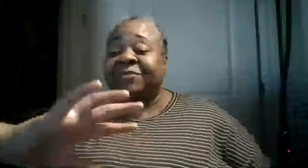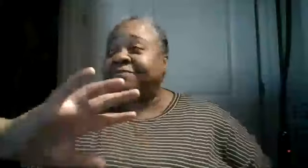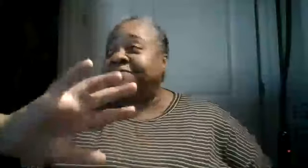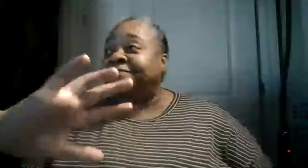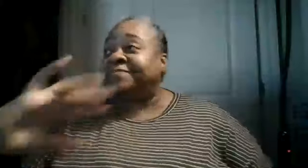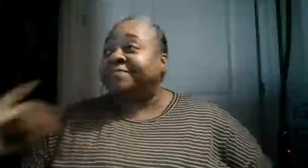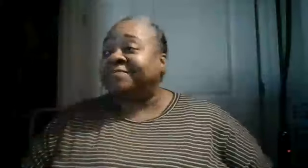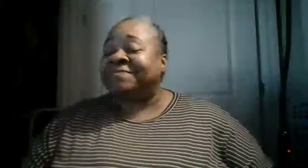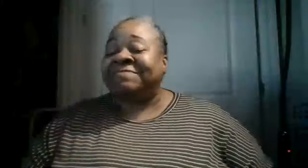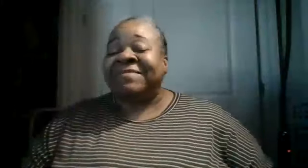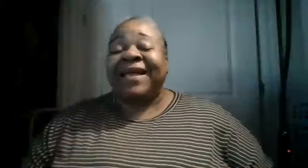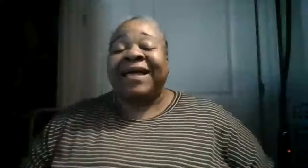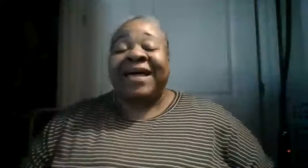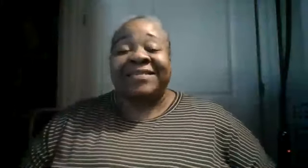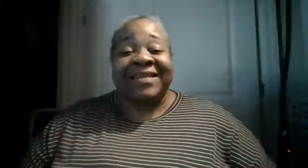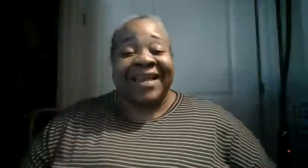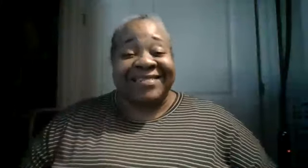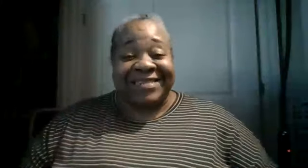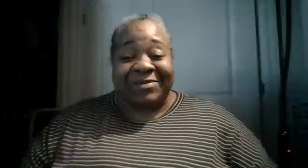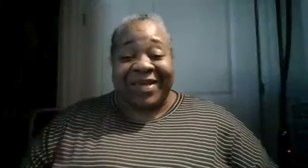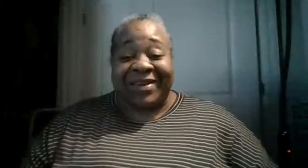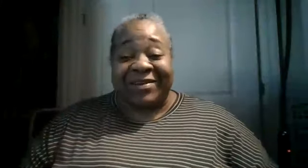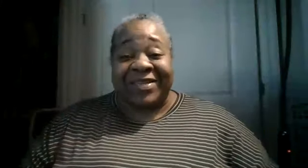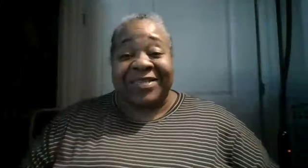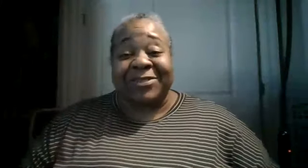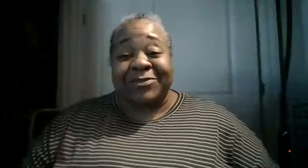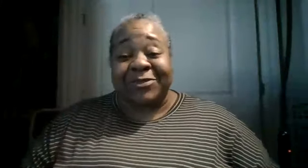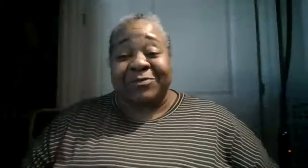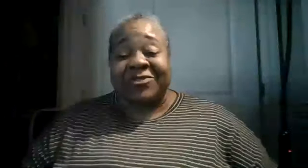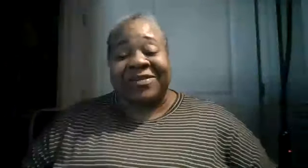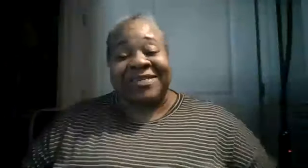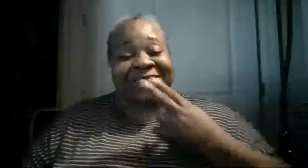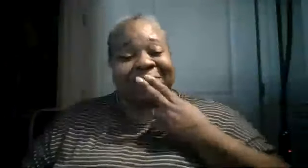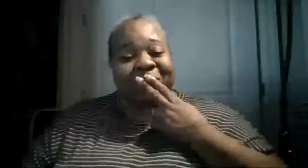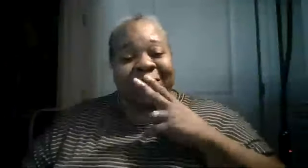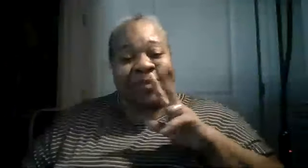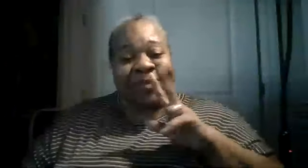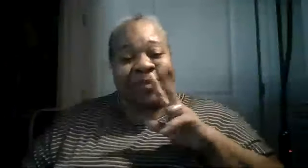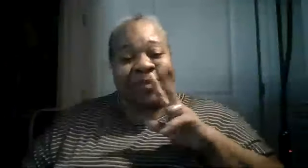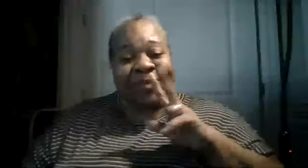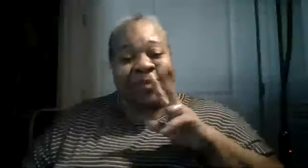again on these YouTube streets. Peace.